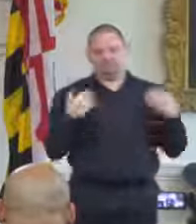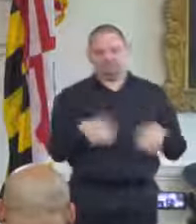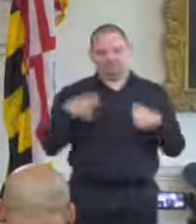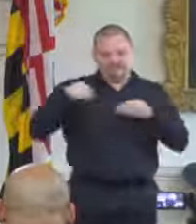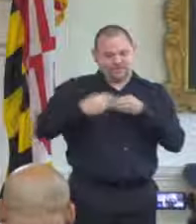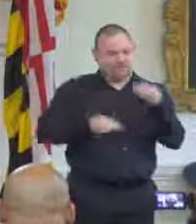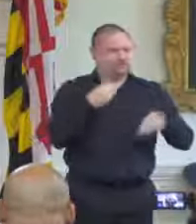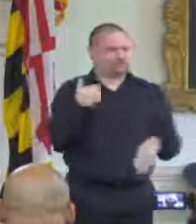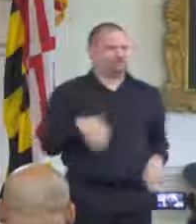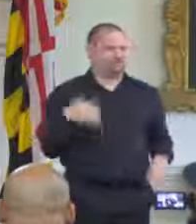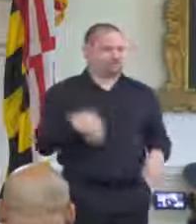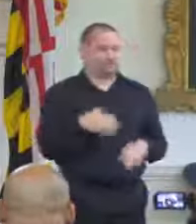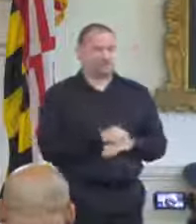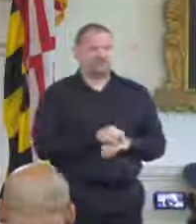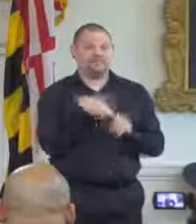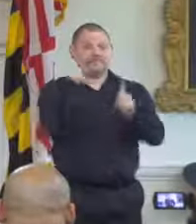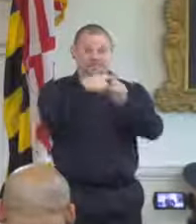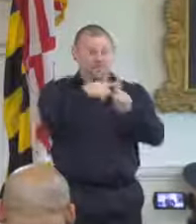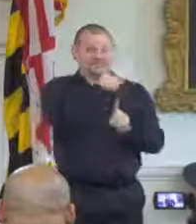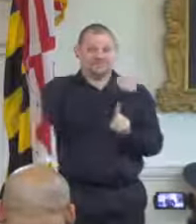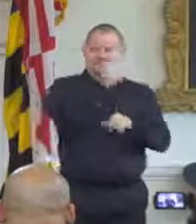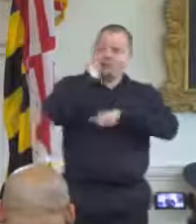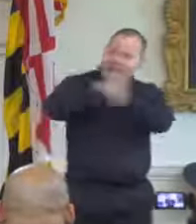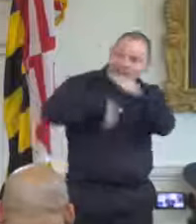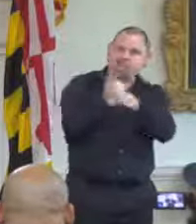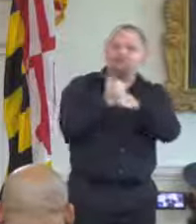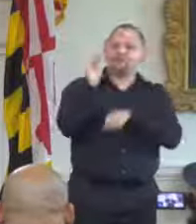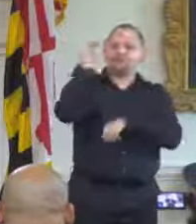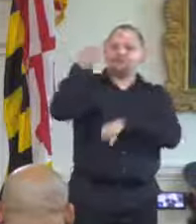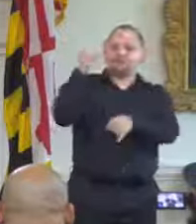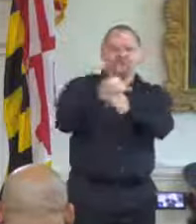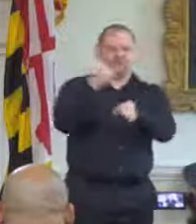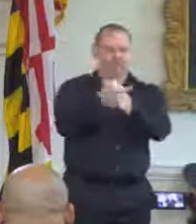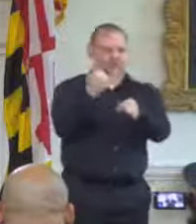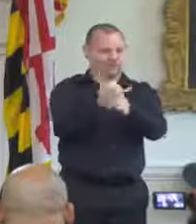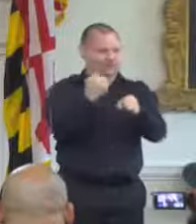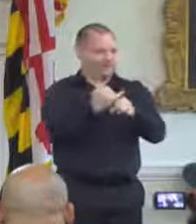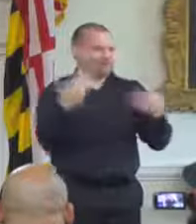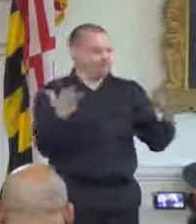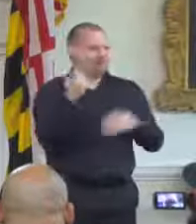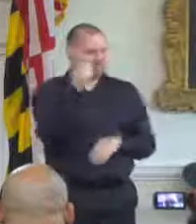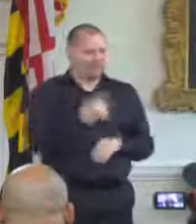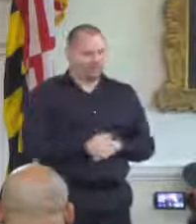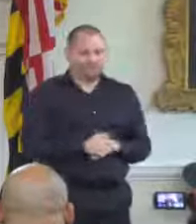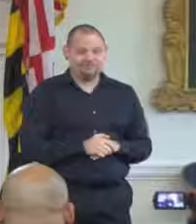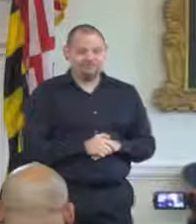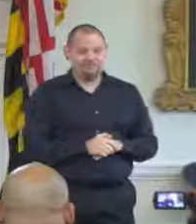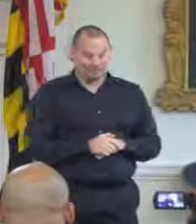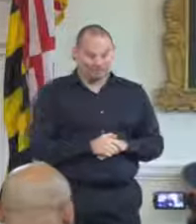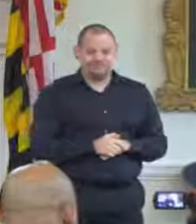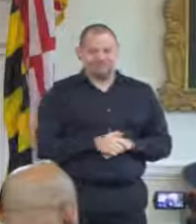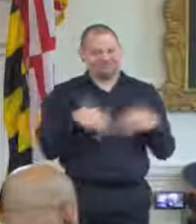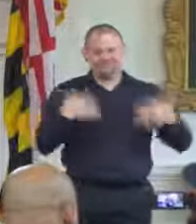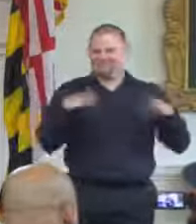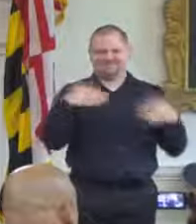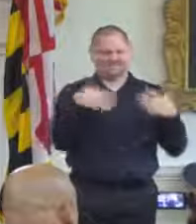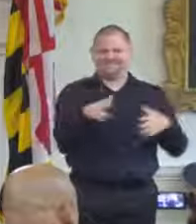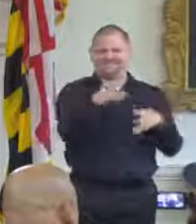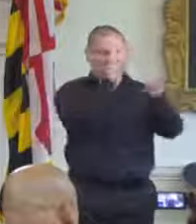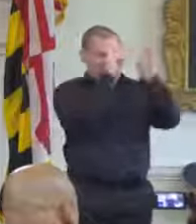graduate of the Maryland School for the Deaf, where he received a top-notch